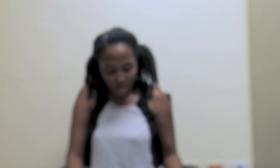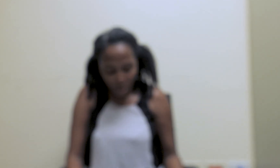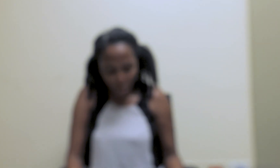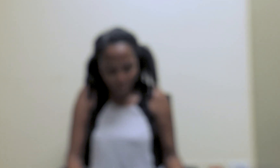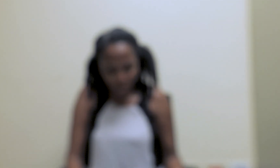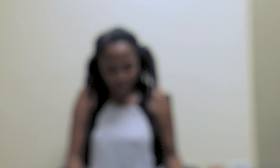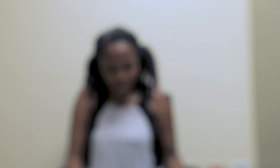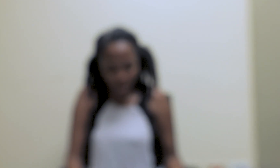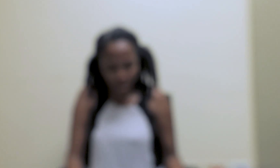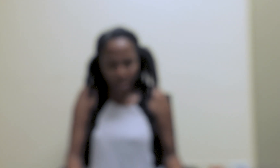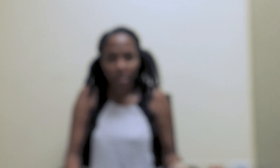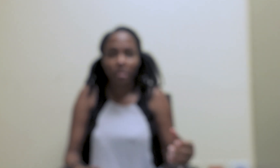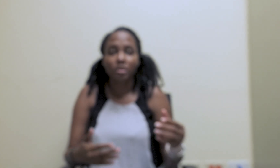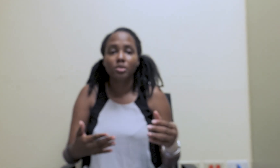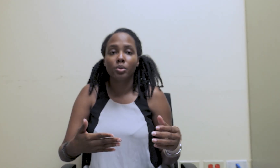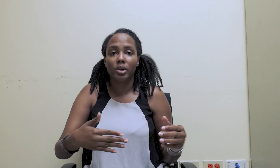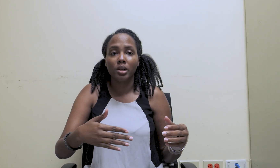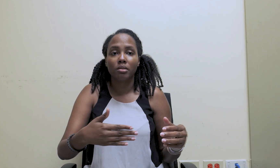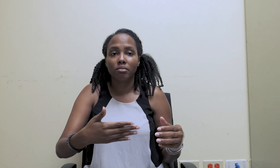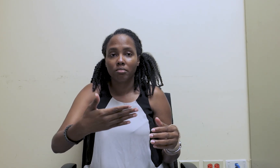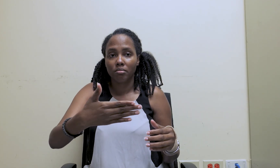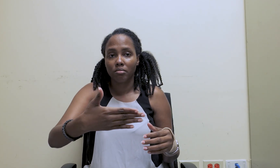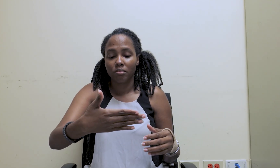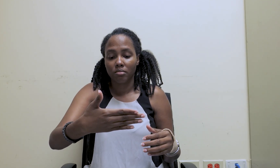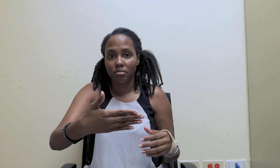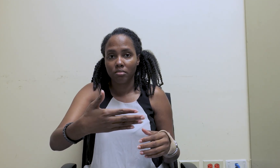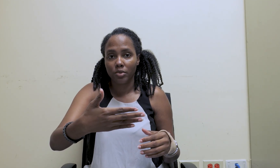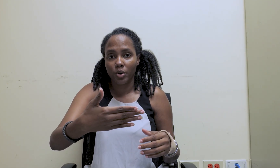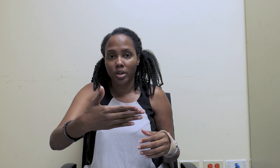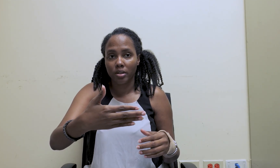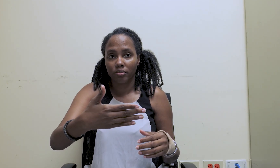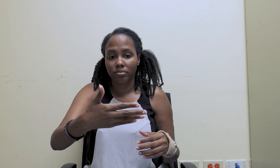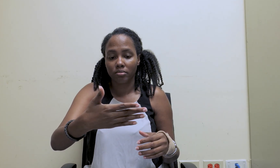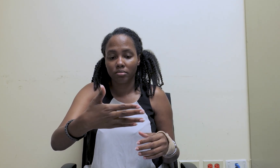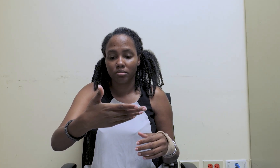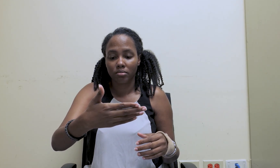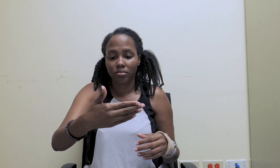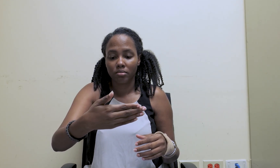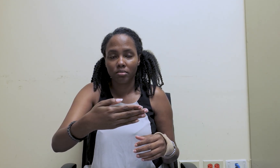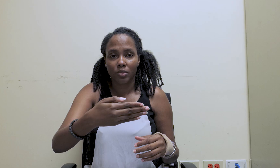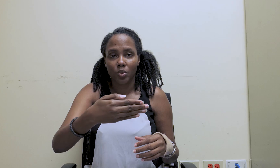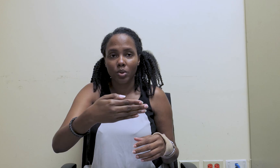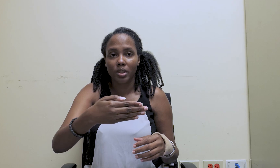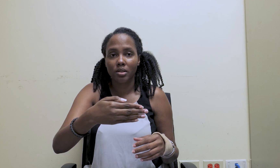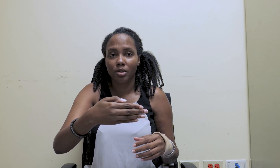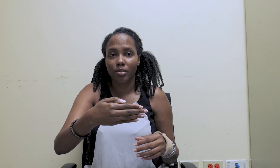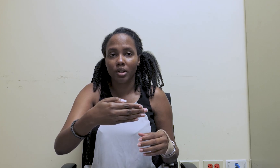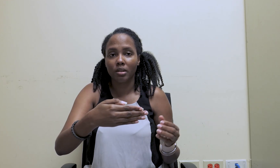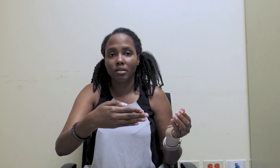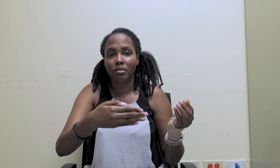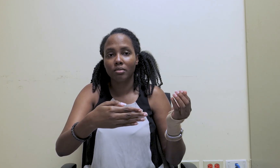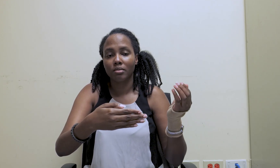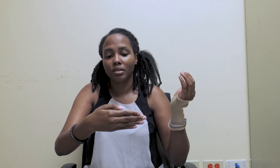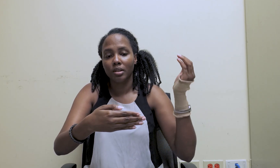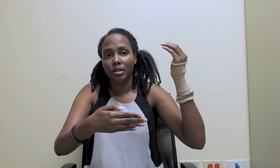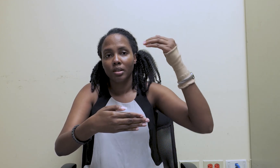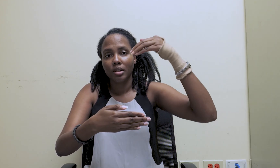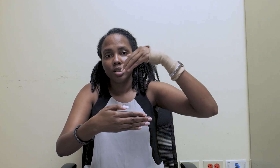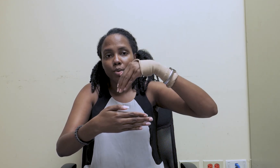a hopeful song. So in, you're holding something, you put